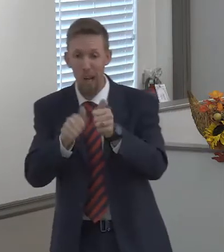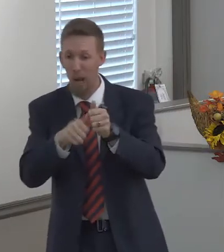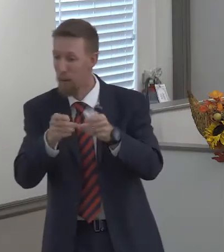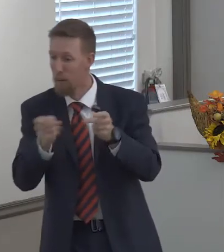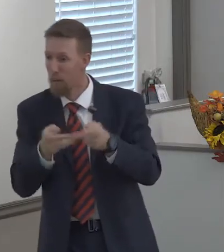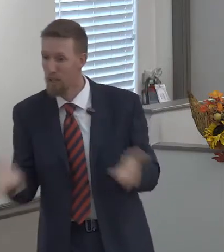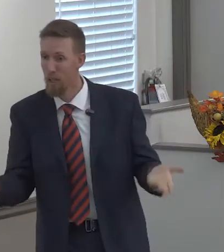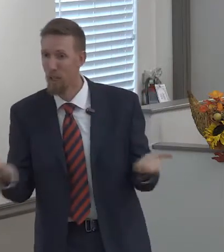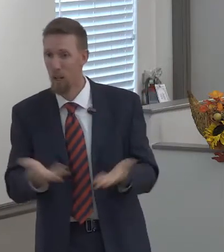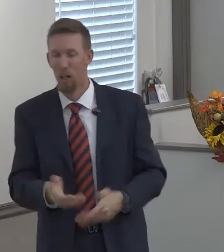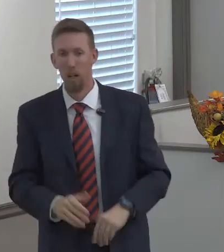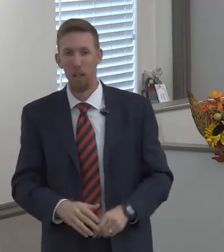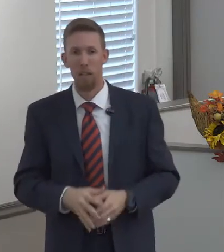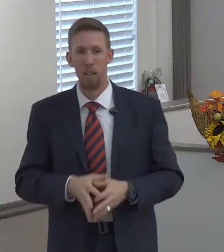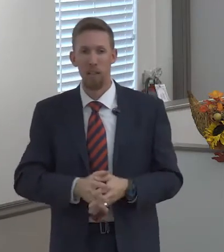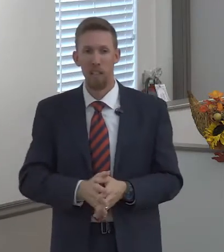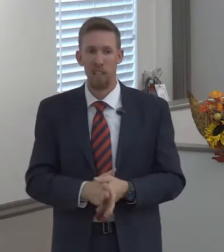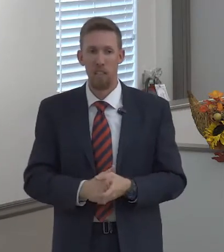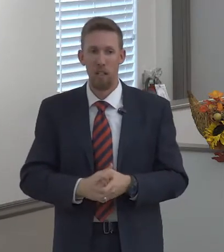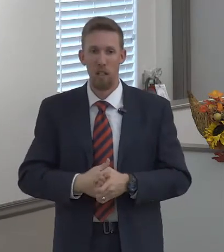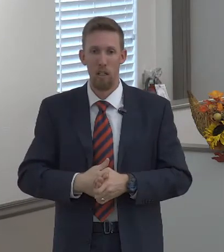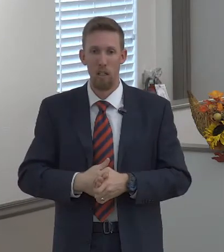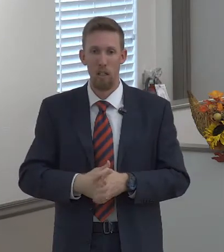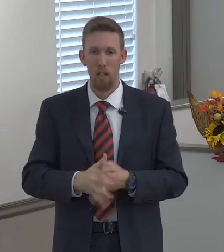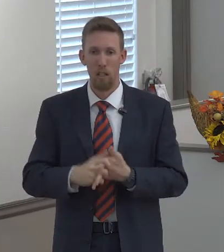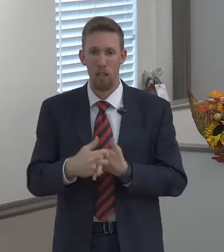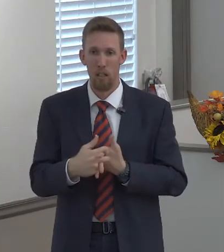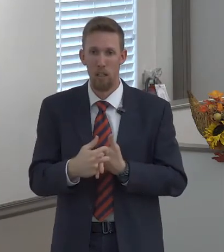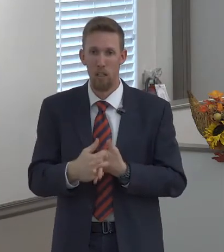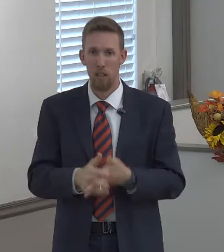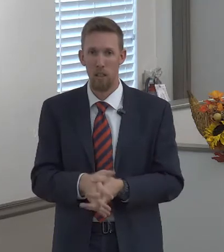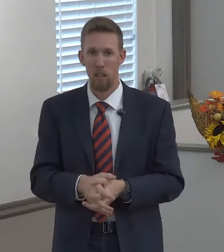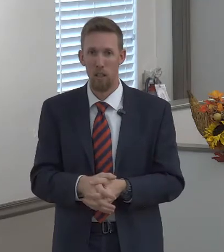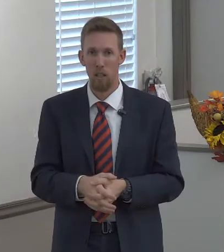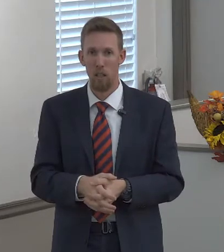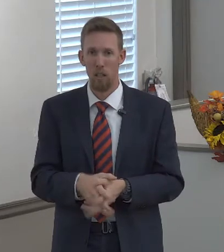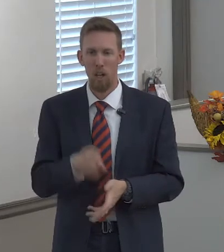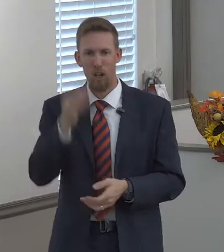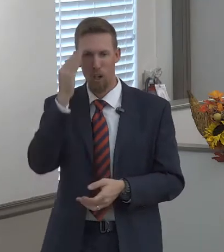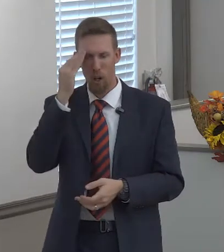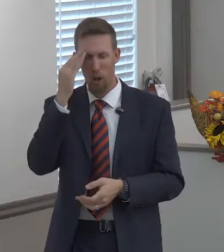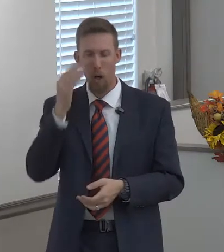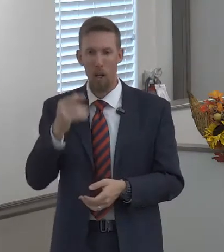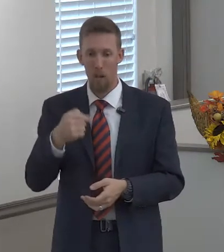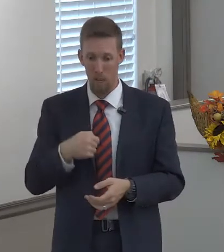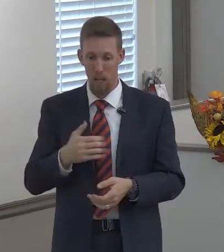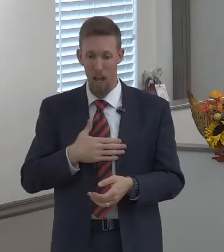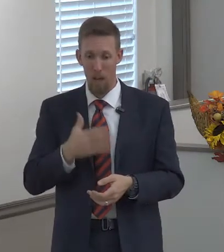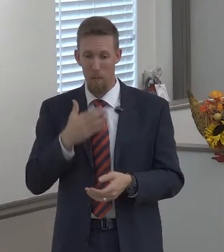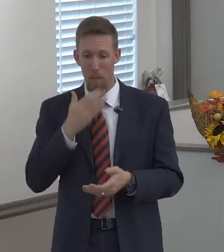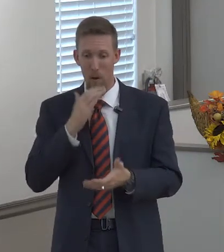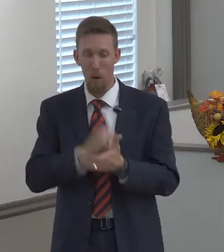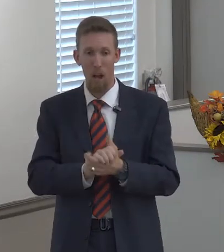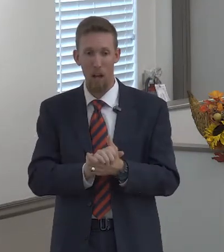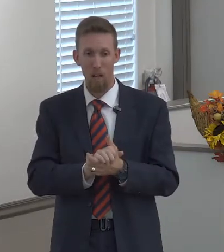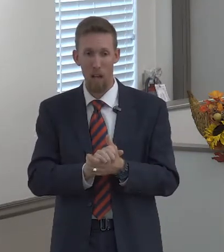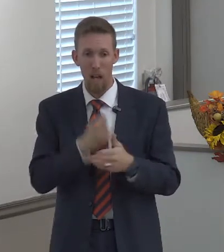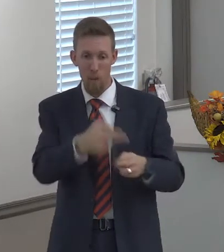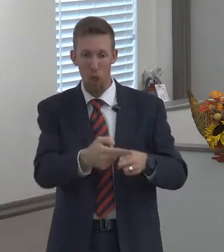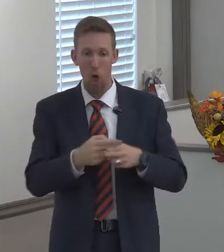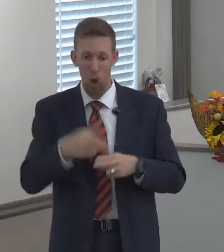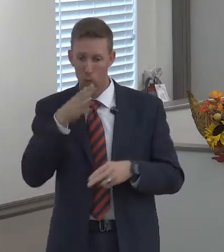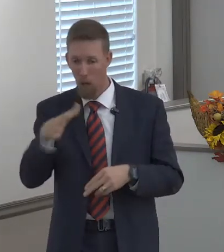lo, children are an heritage of the Lord, and the fruit of the womb is His reward. What a blessing.